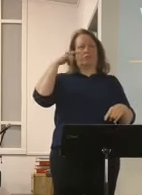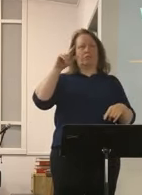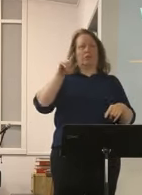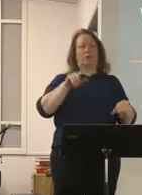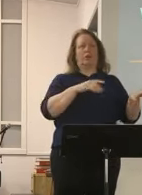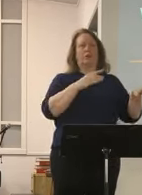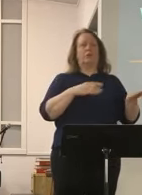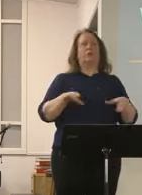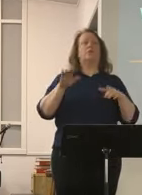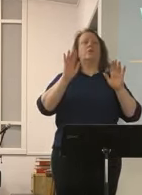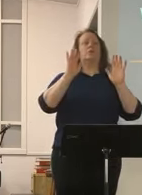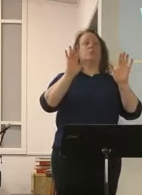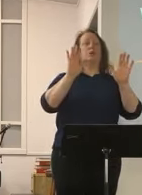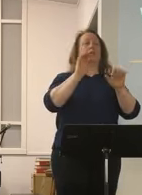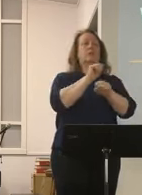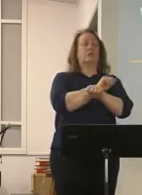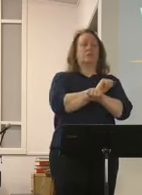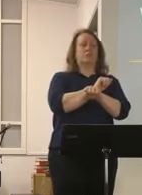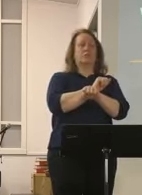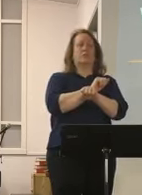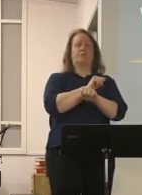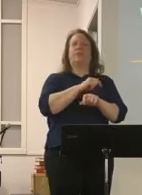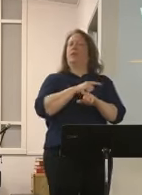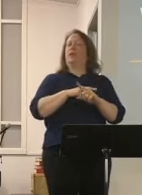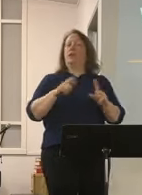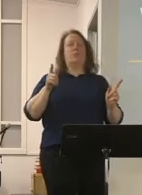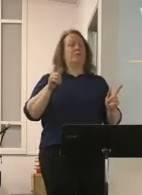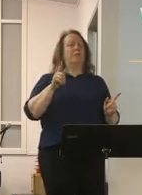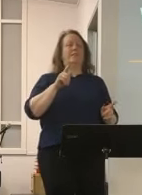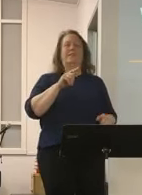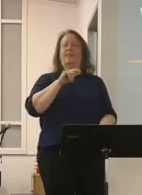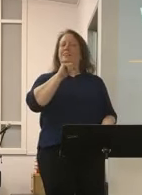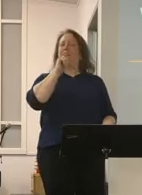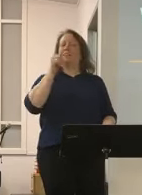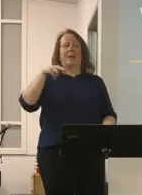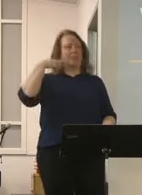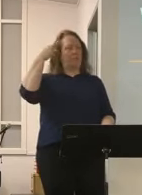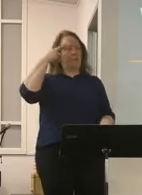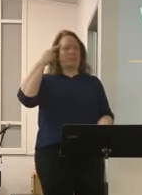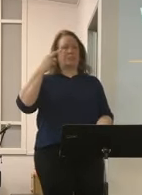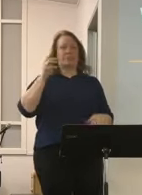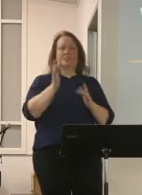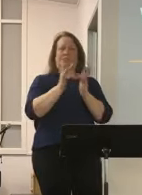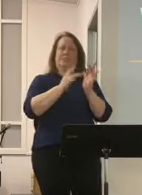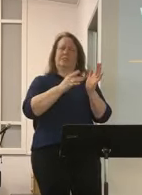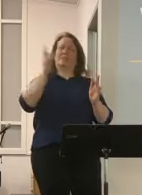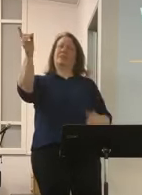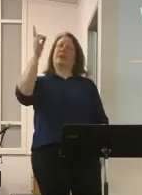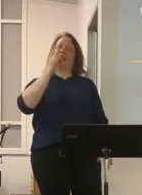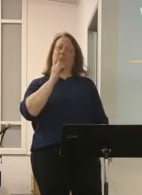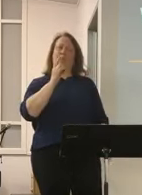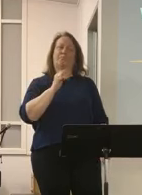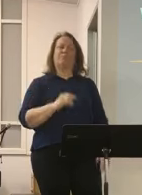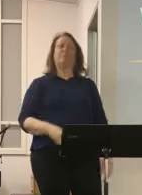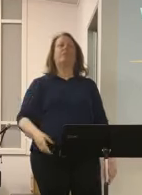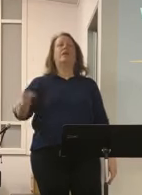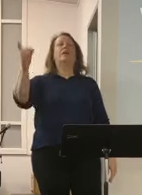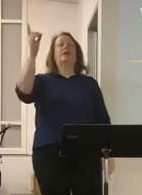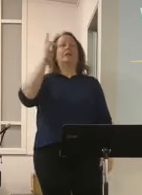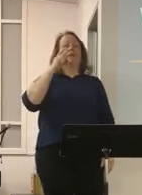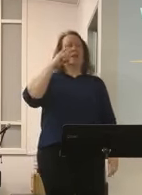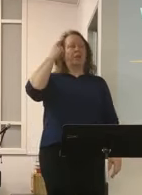doing miracles, but that's not why Jesus came. He came for people to follow